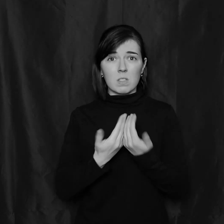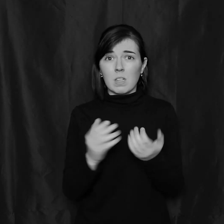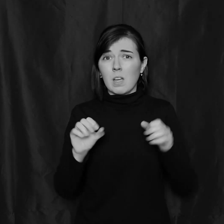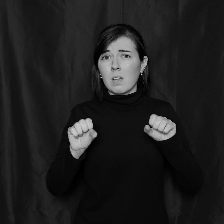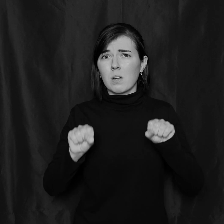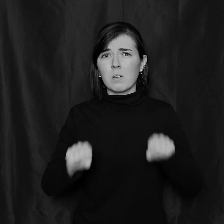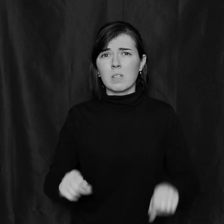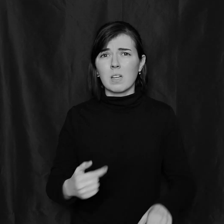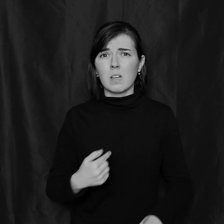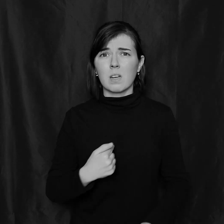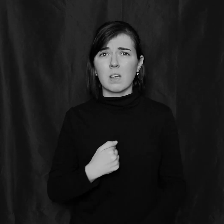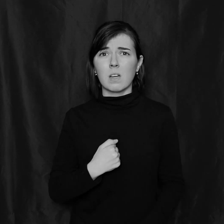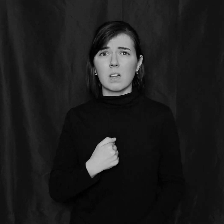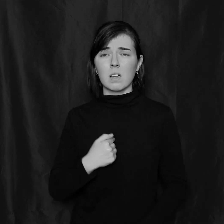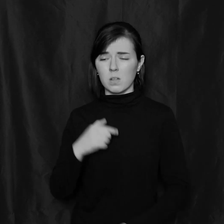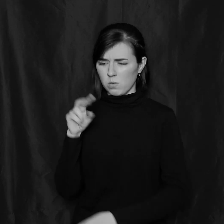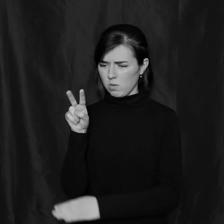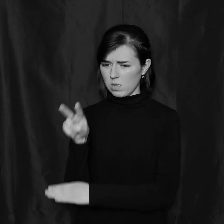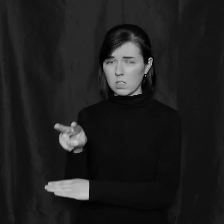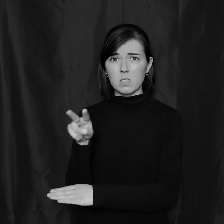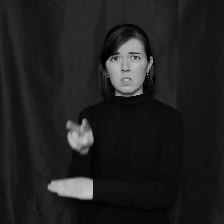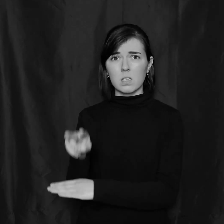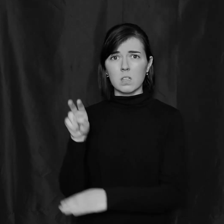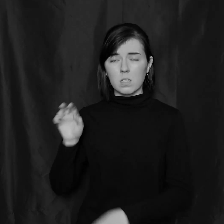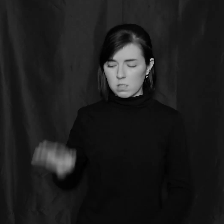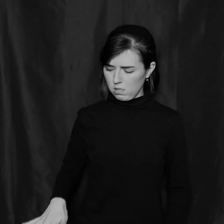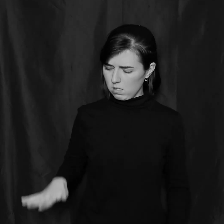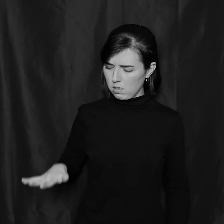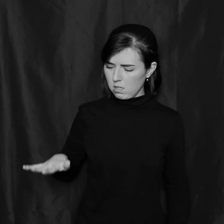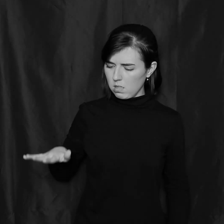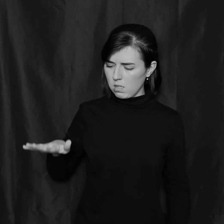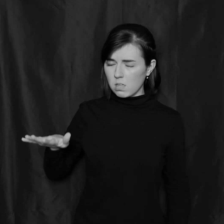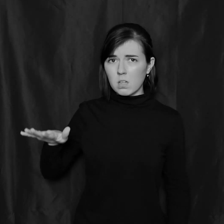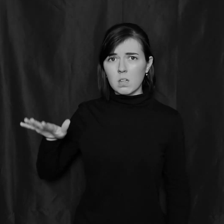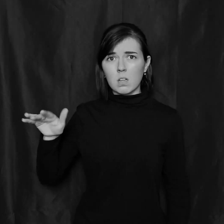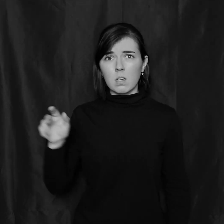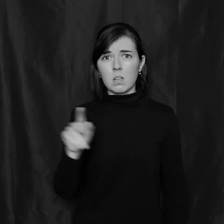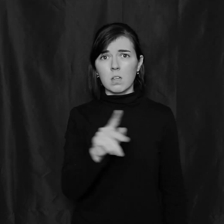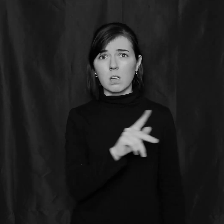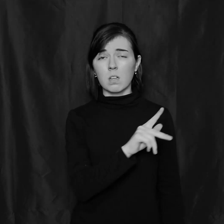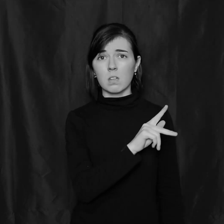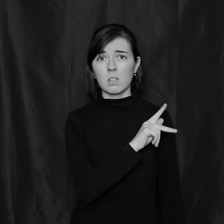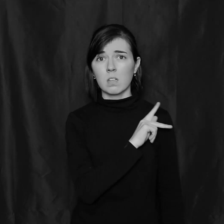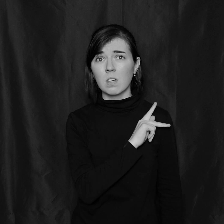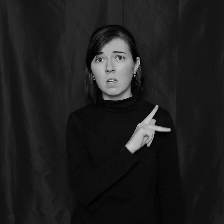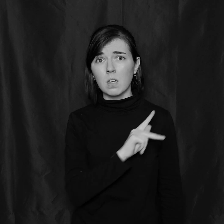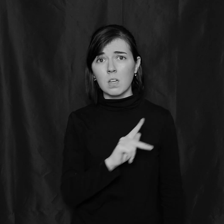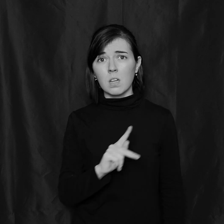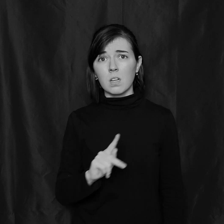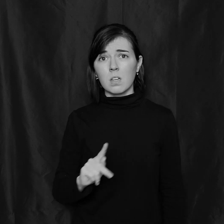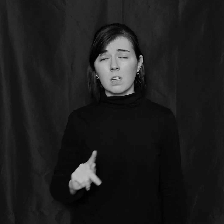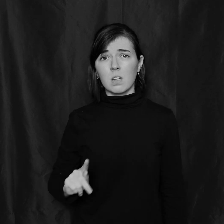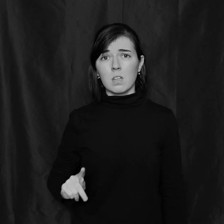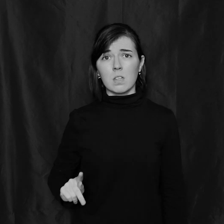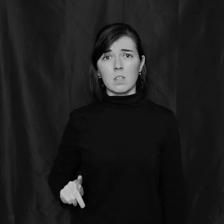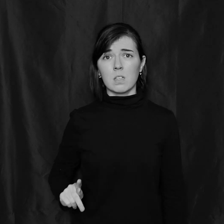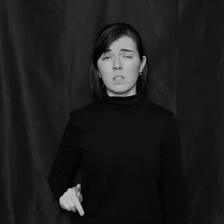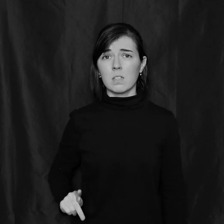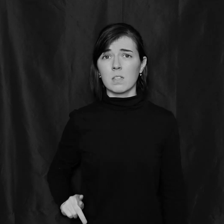How can I raise a king? How can I raise a